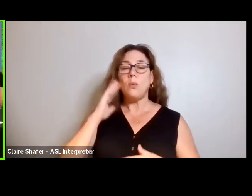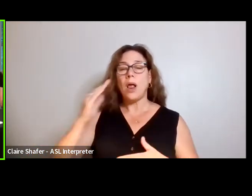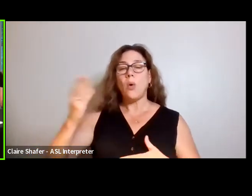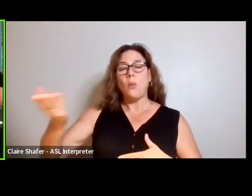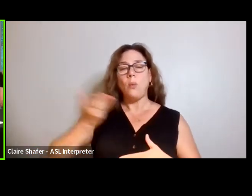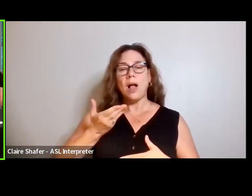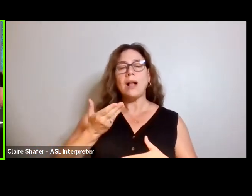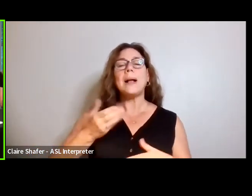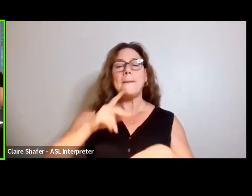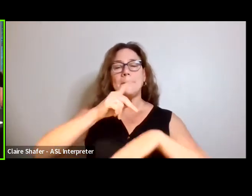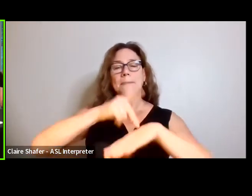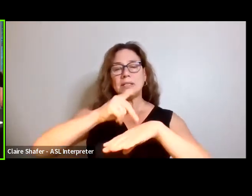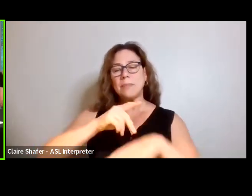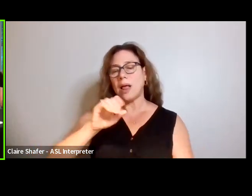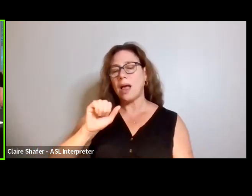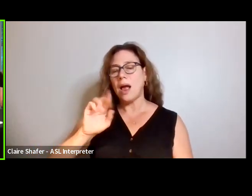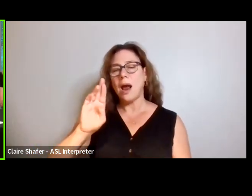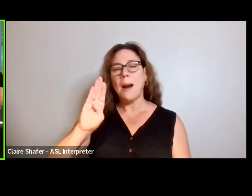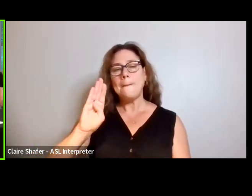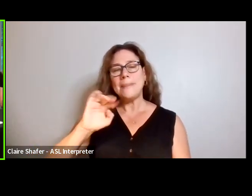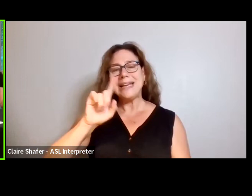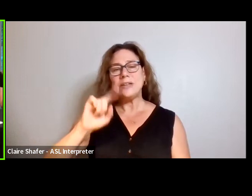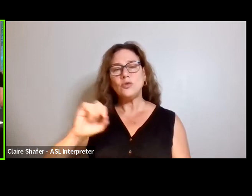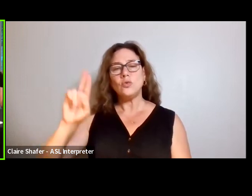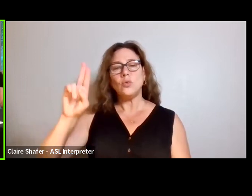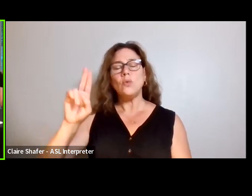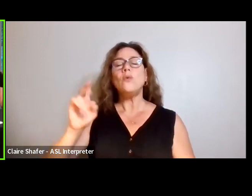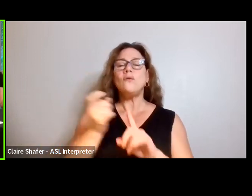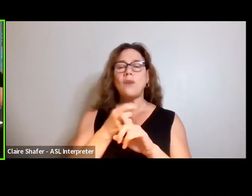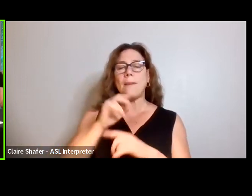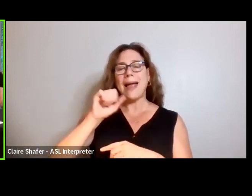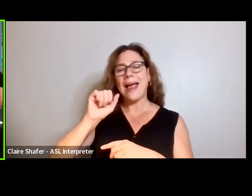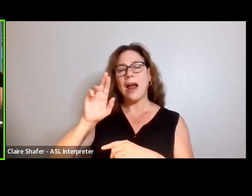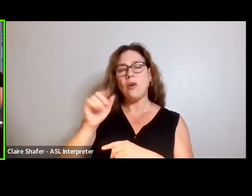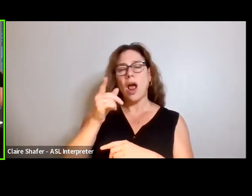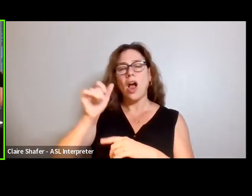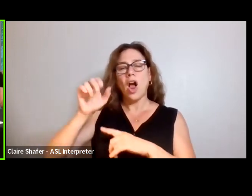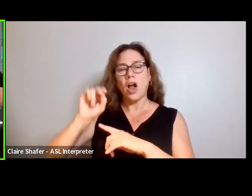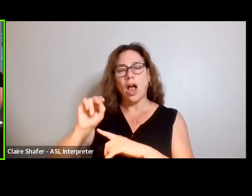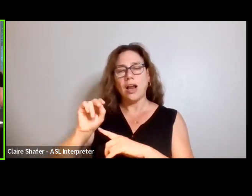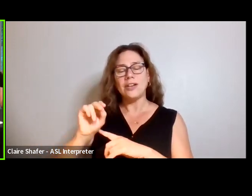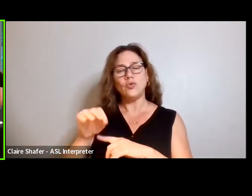Principal Arbizu from Aragon to give us a little bit of how it's gone.